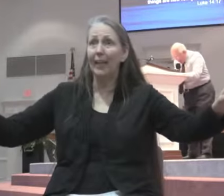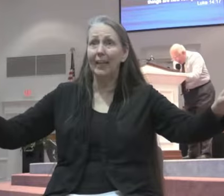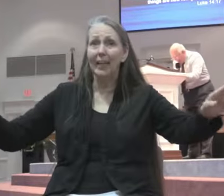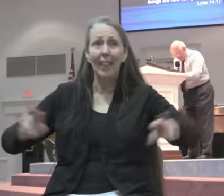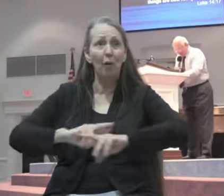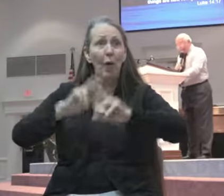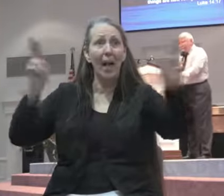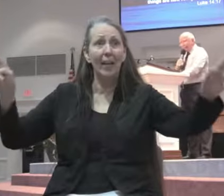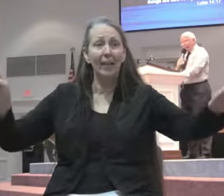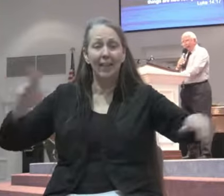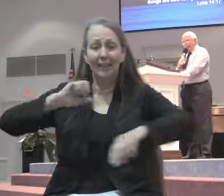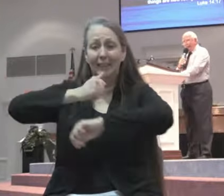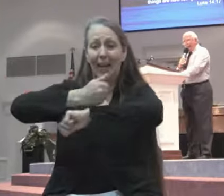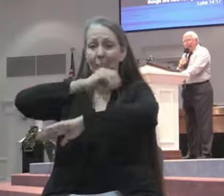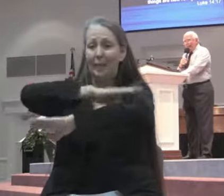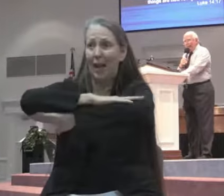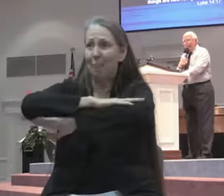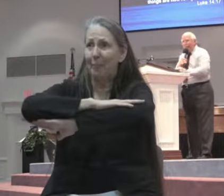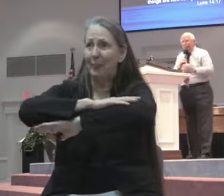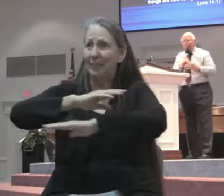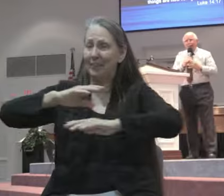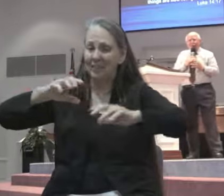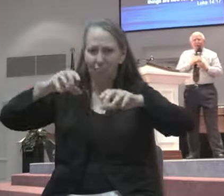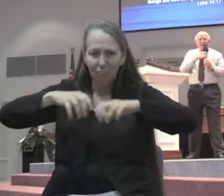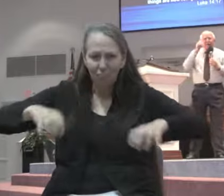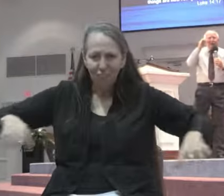now ready.